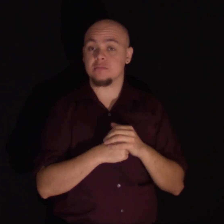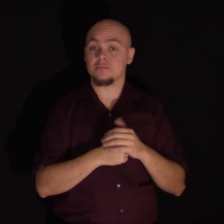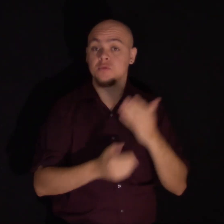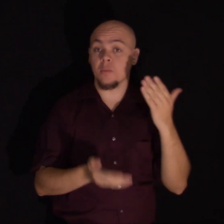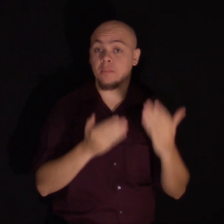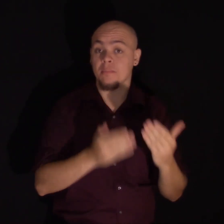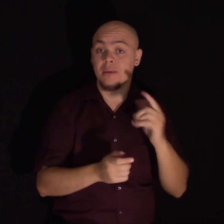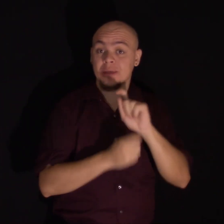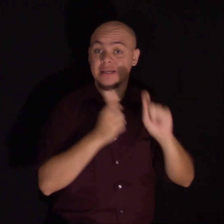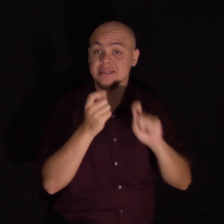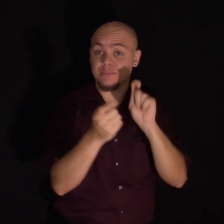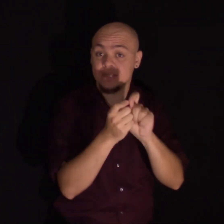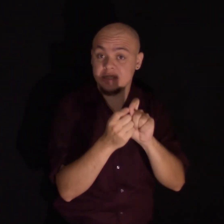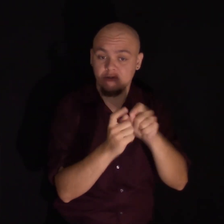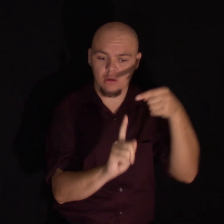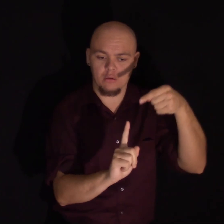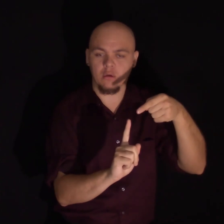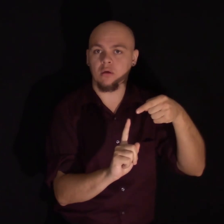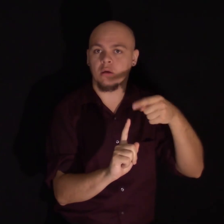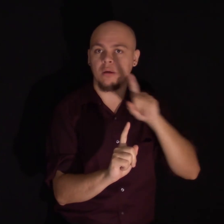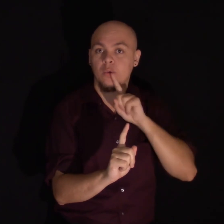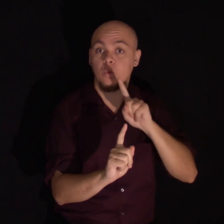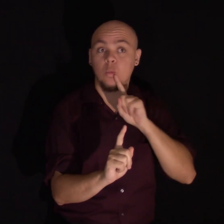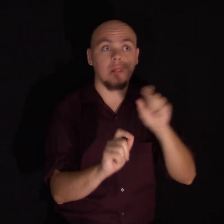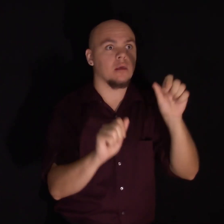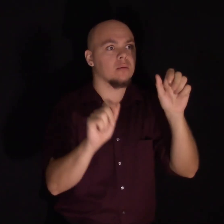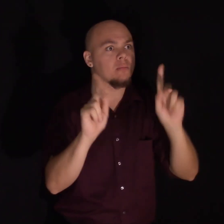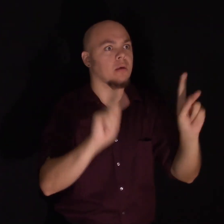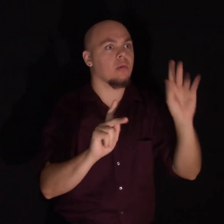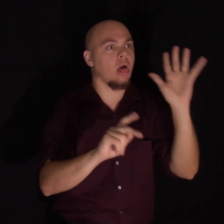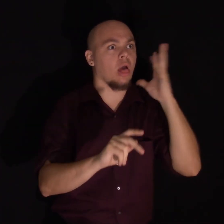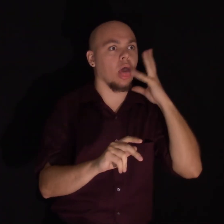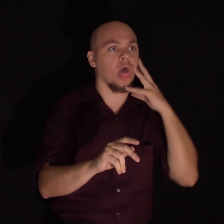being specific is actually very relatable.